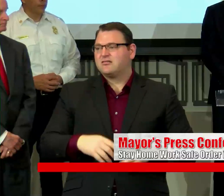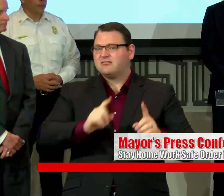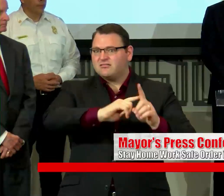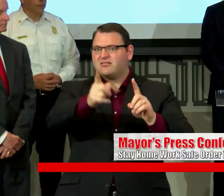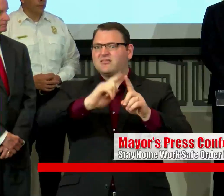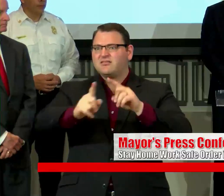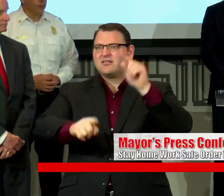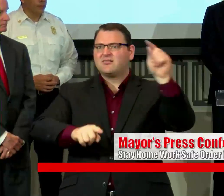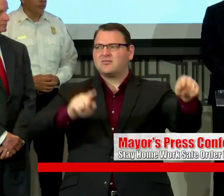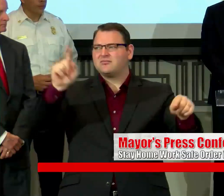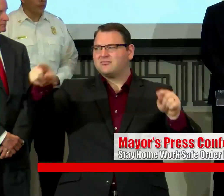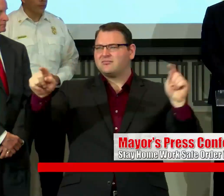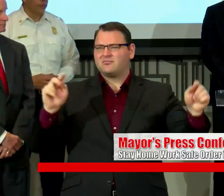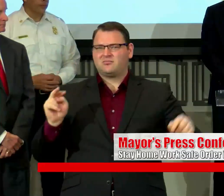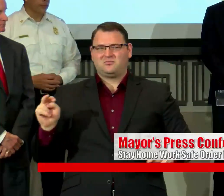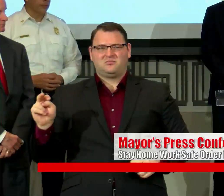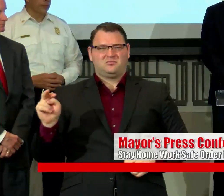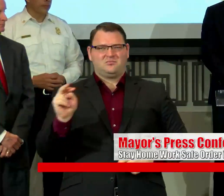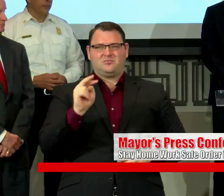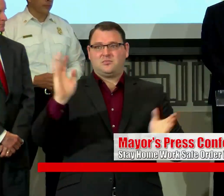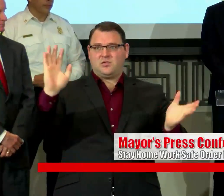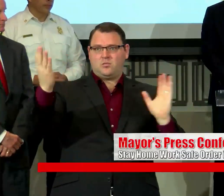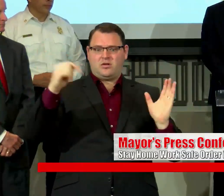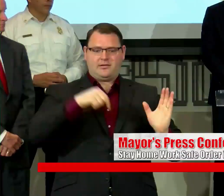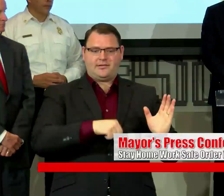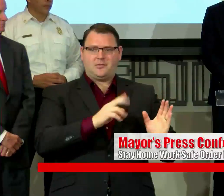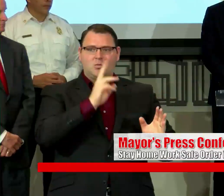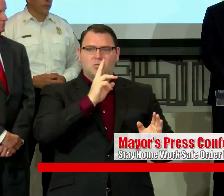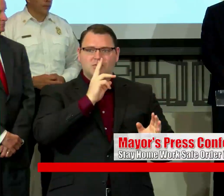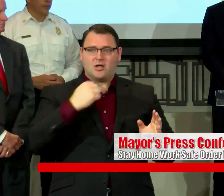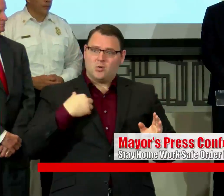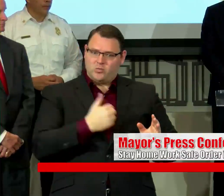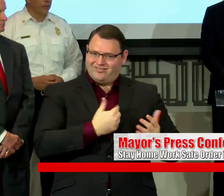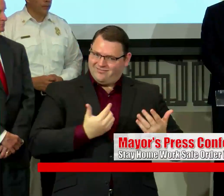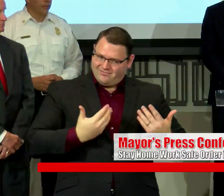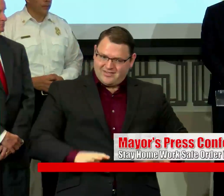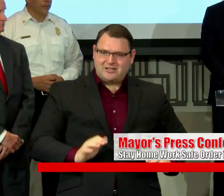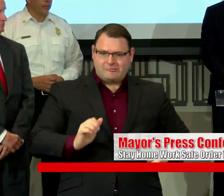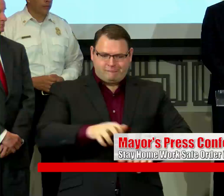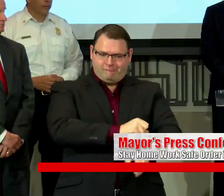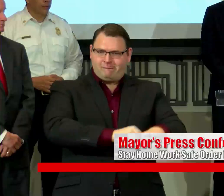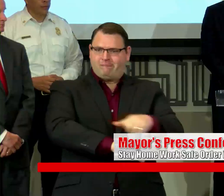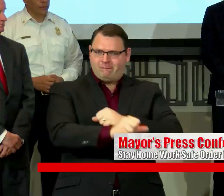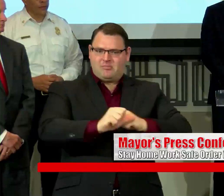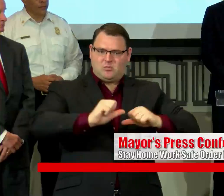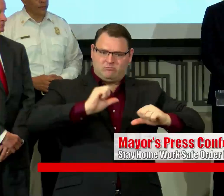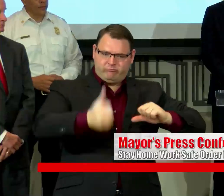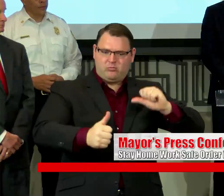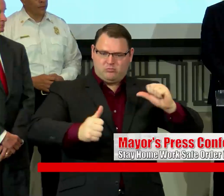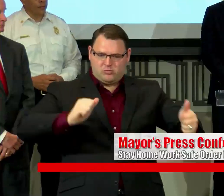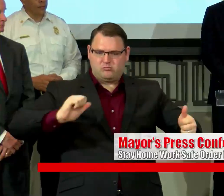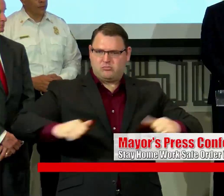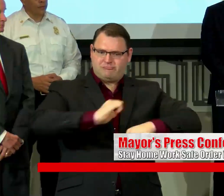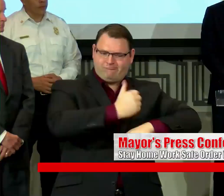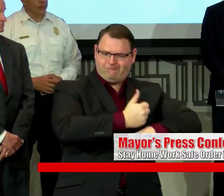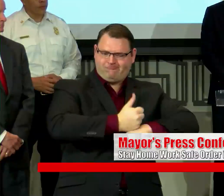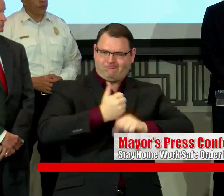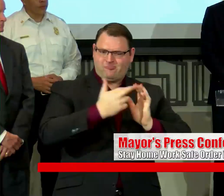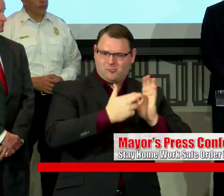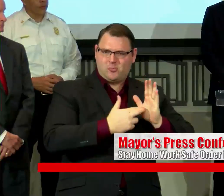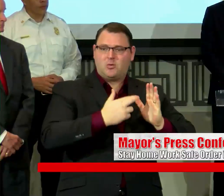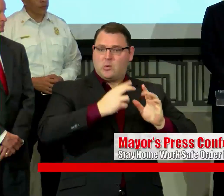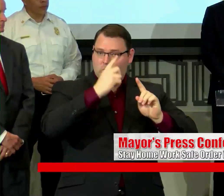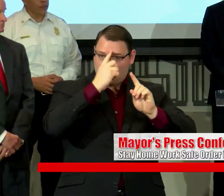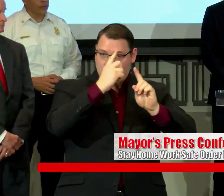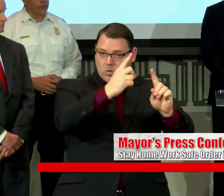have taken significant steps in order to flatten the curve. And that's the goal, to flatten the curve such that our